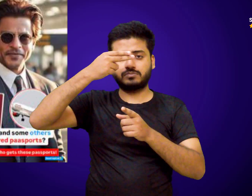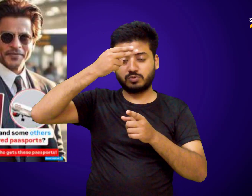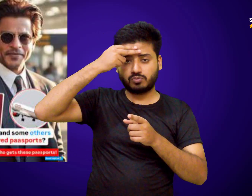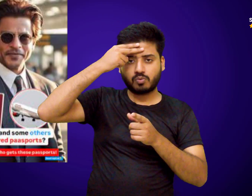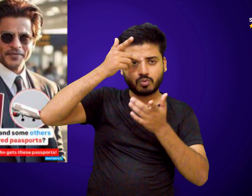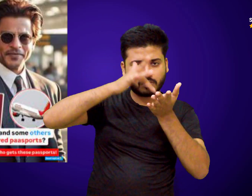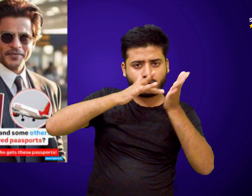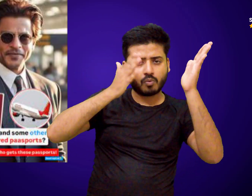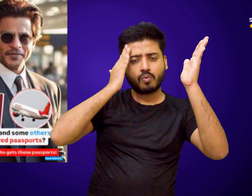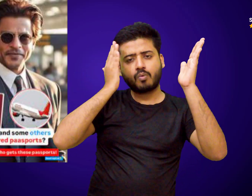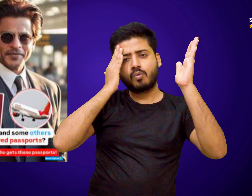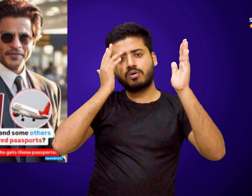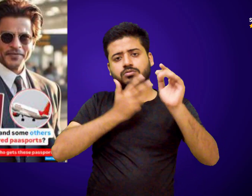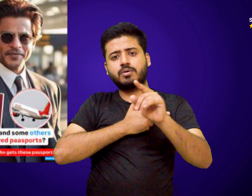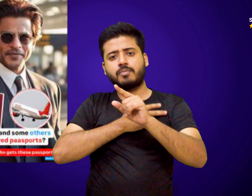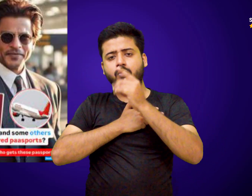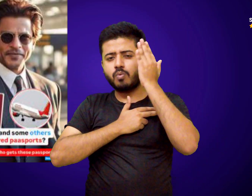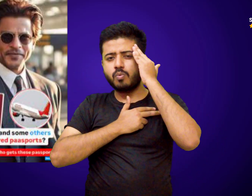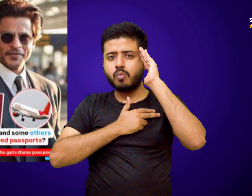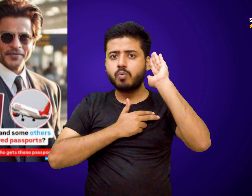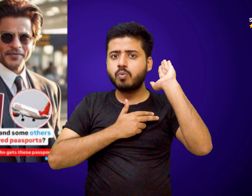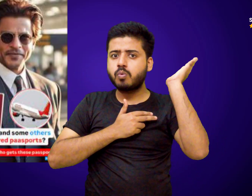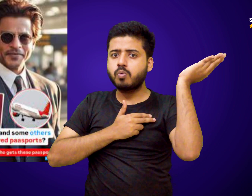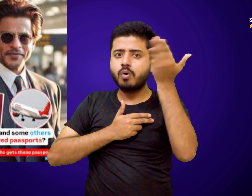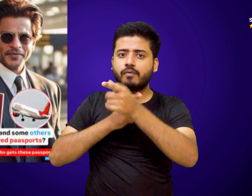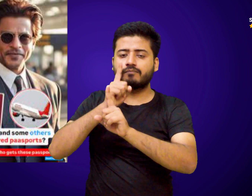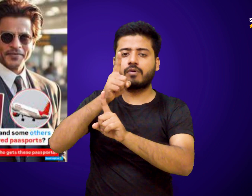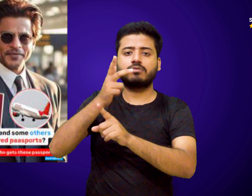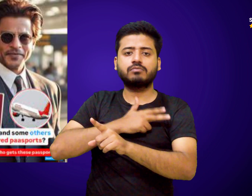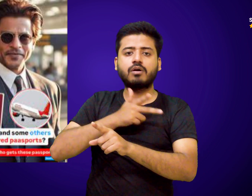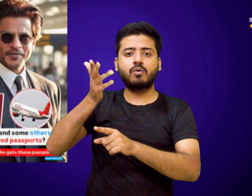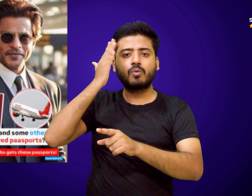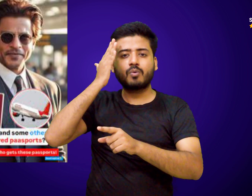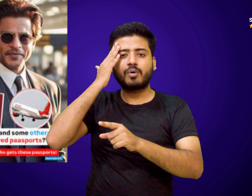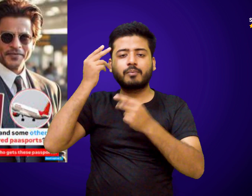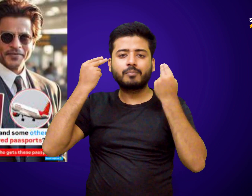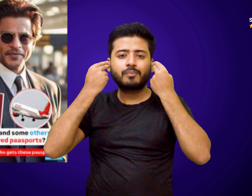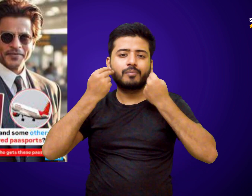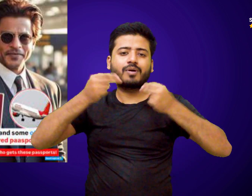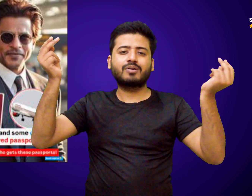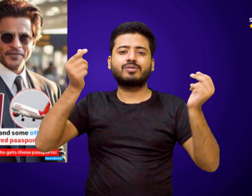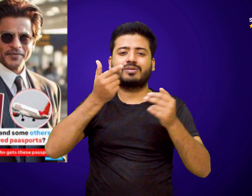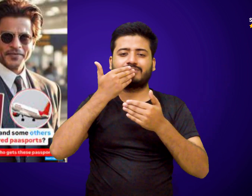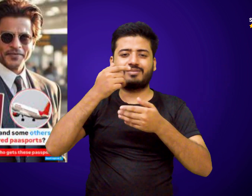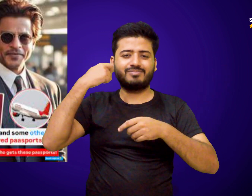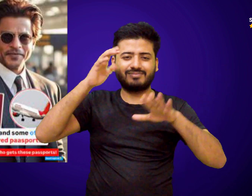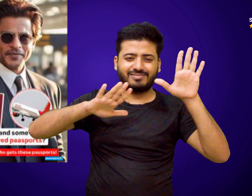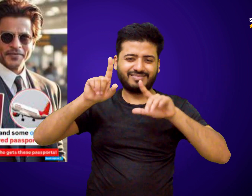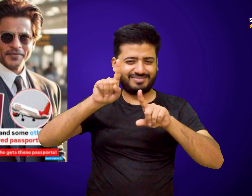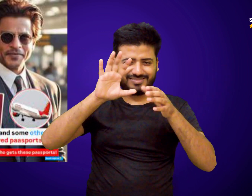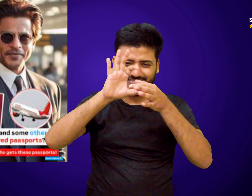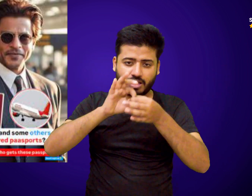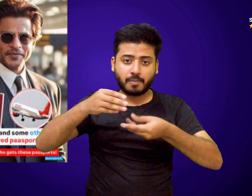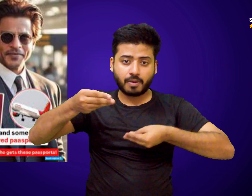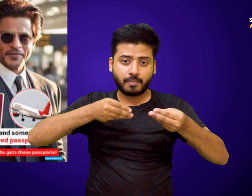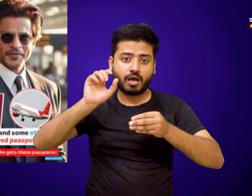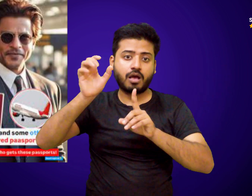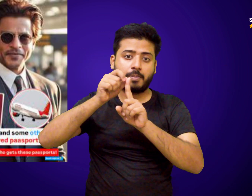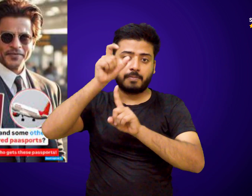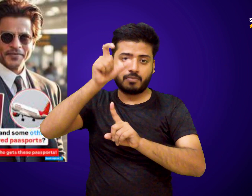Seva Kendras (PSKs). While there is no such document as an orange ECR passport passbook, the